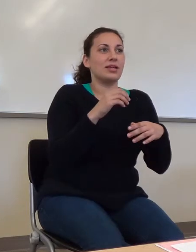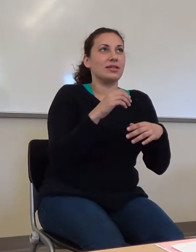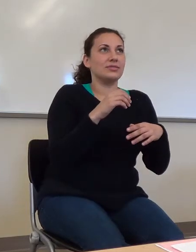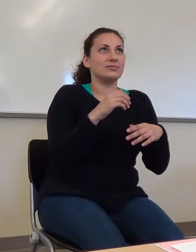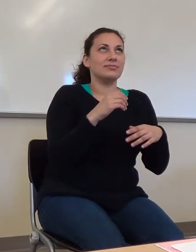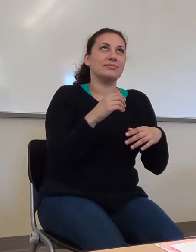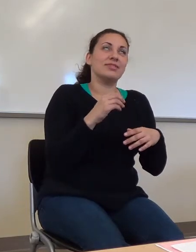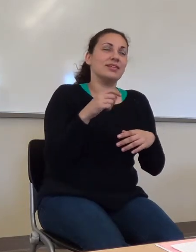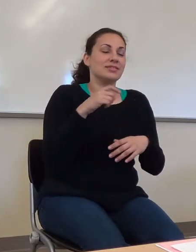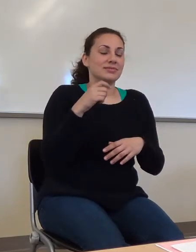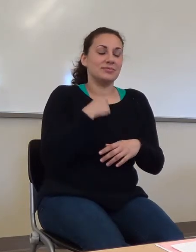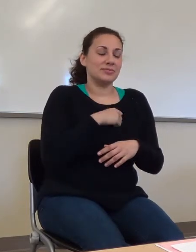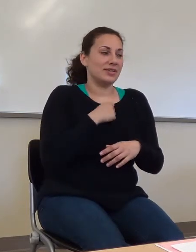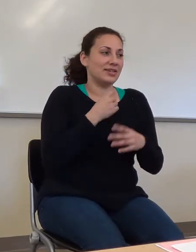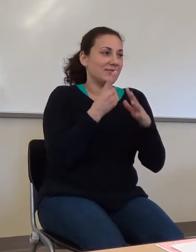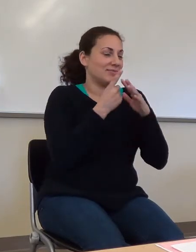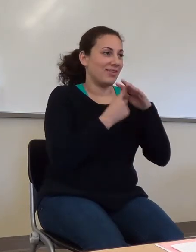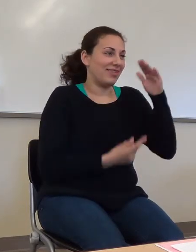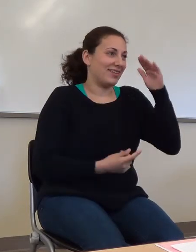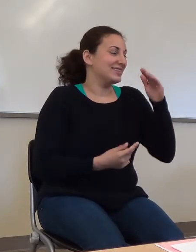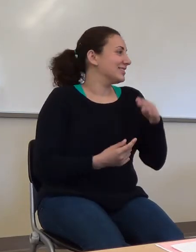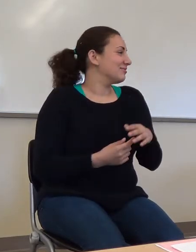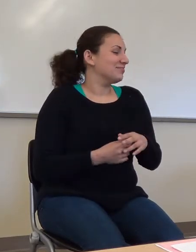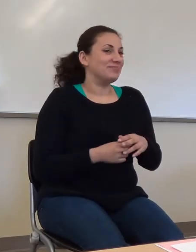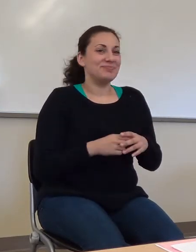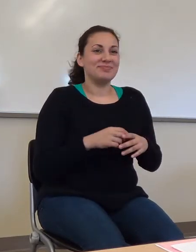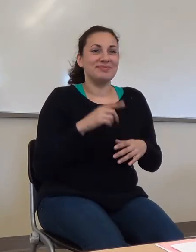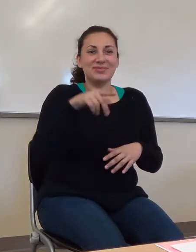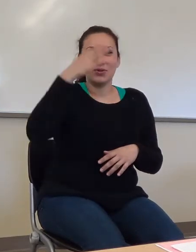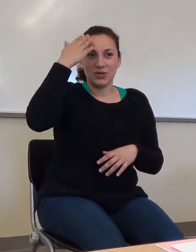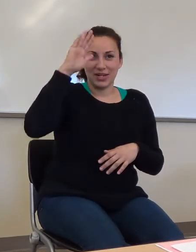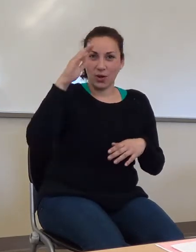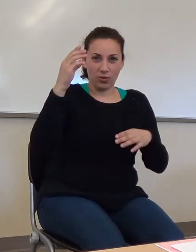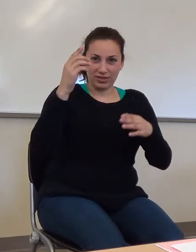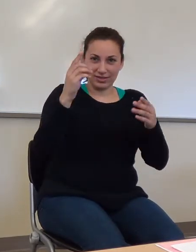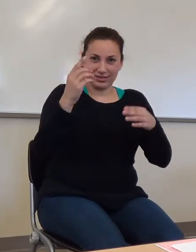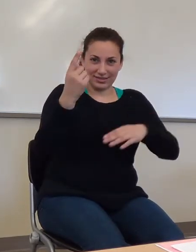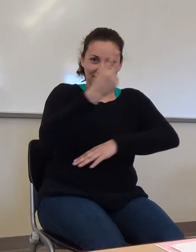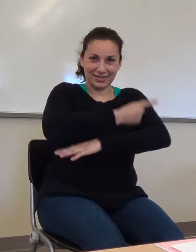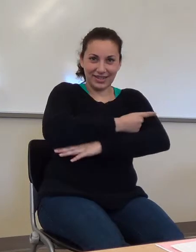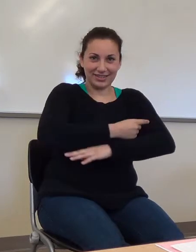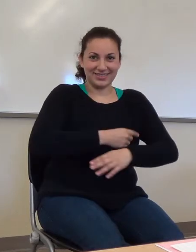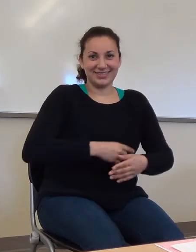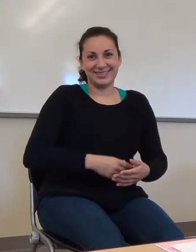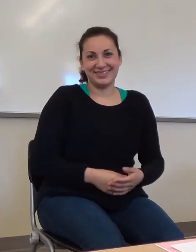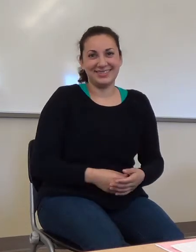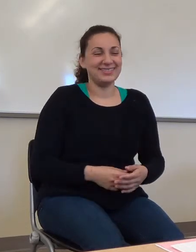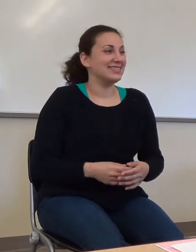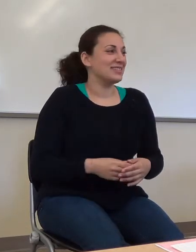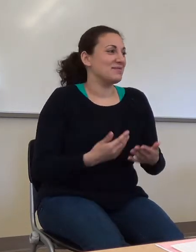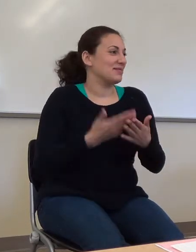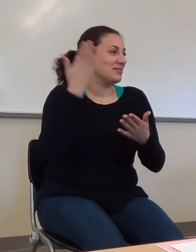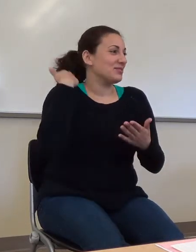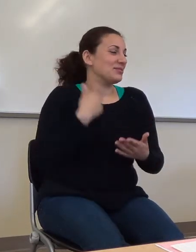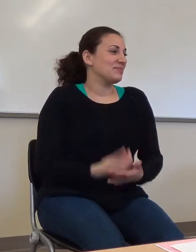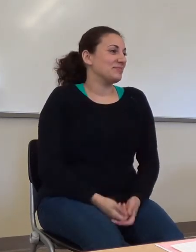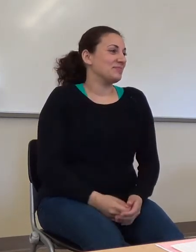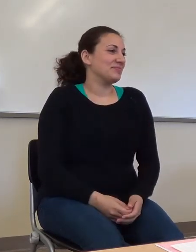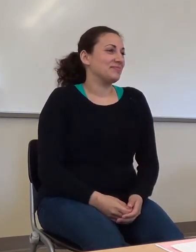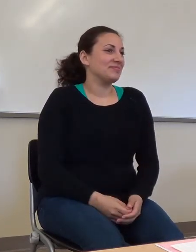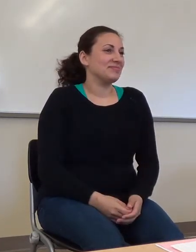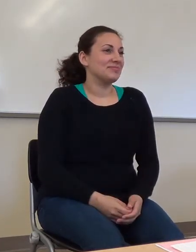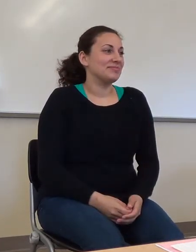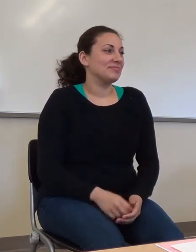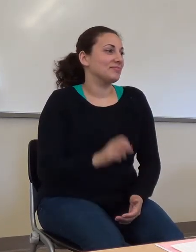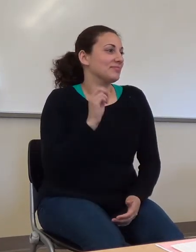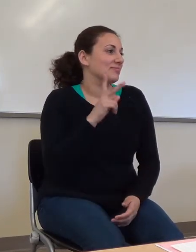1968. Okay? You didn't know those dates before you walked in here today, okay? Okay,